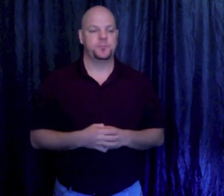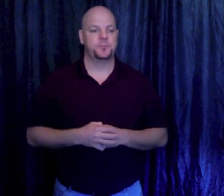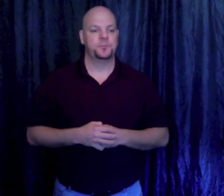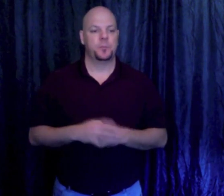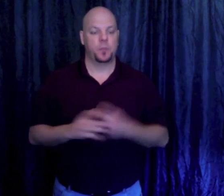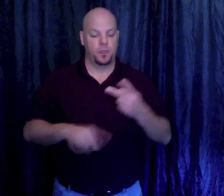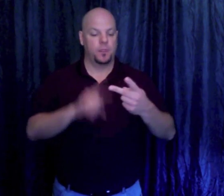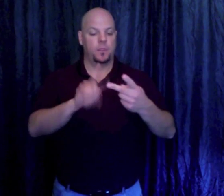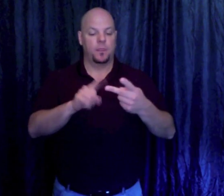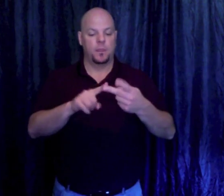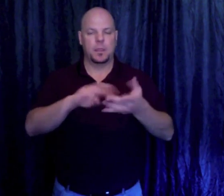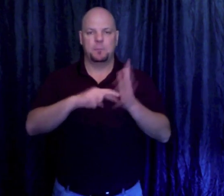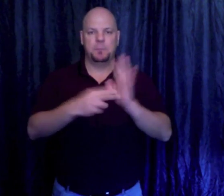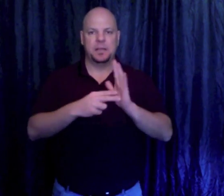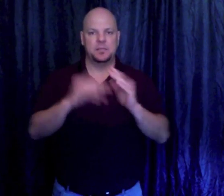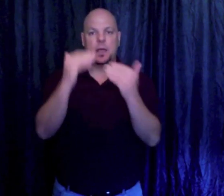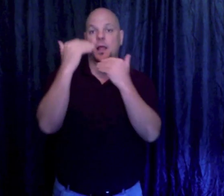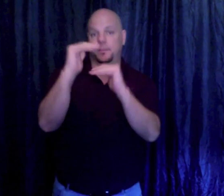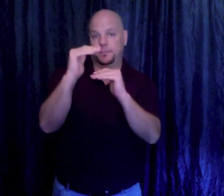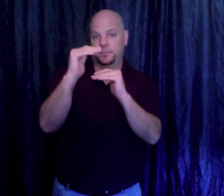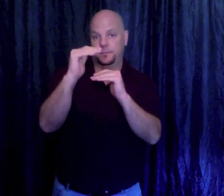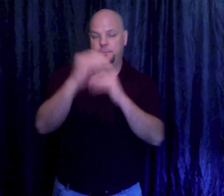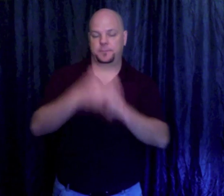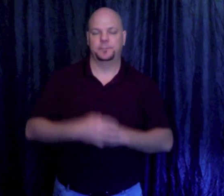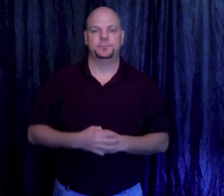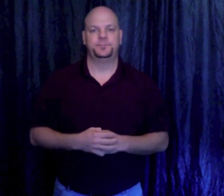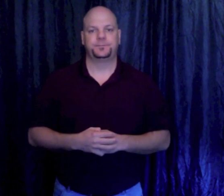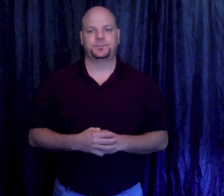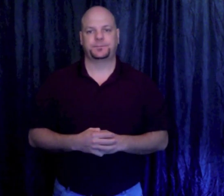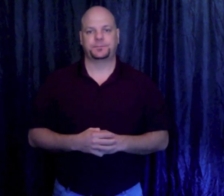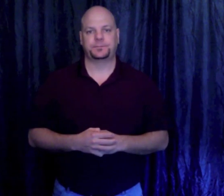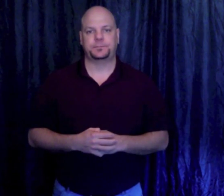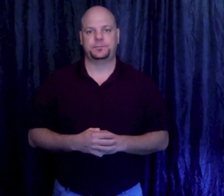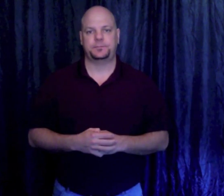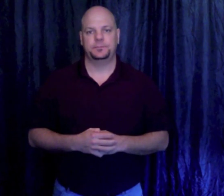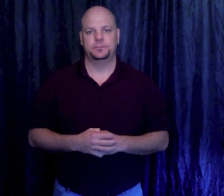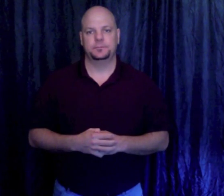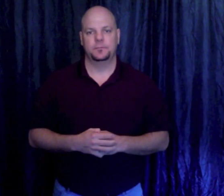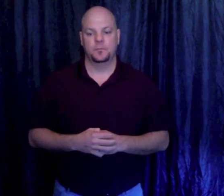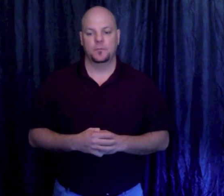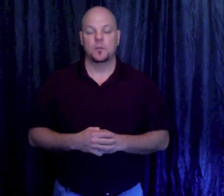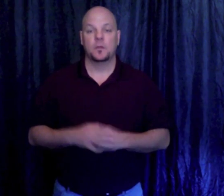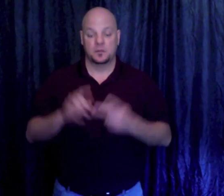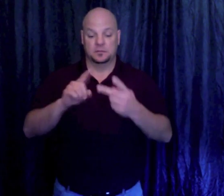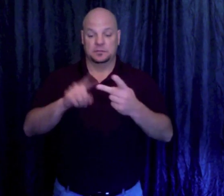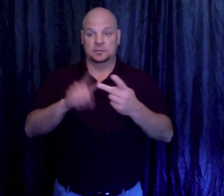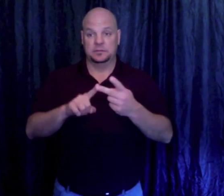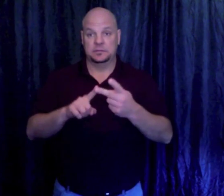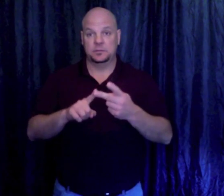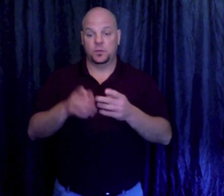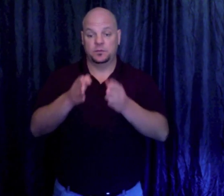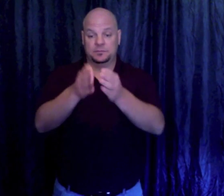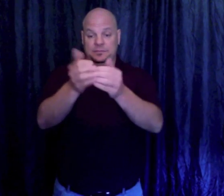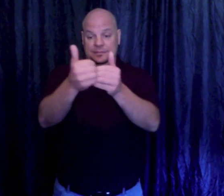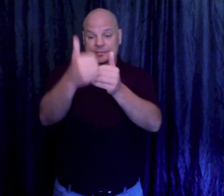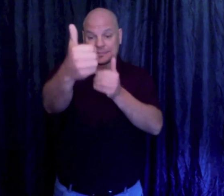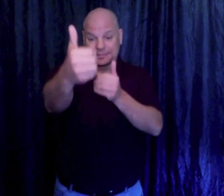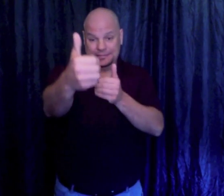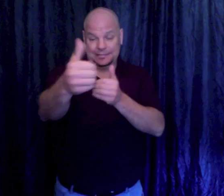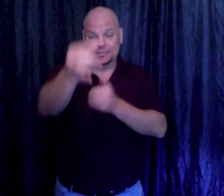limit. That's the other sign I talked about. Limit. The point at which something ends or beyond which it becomes something